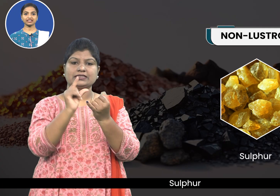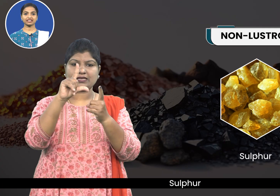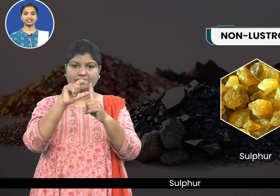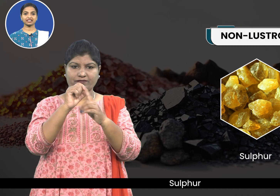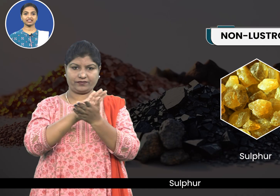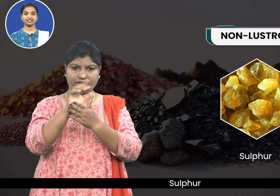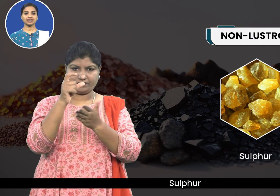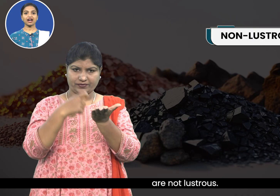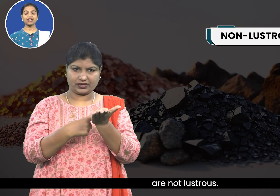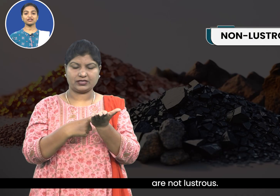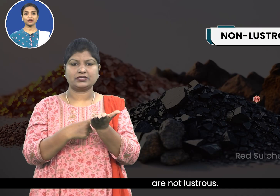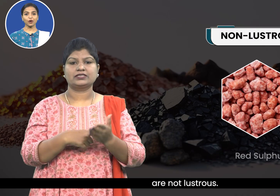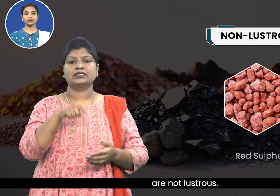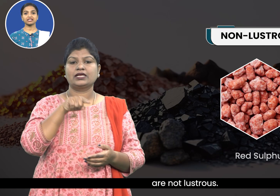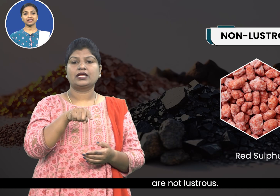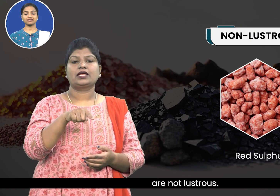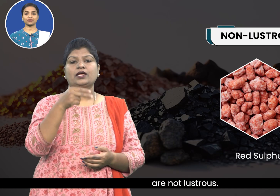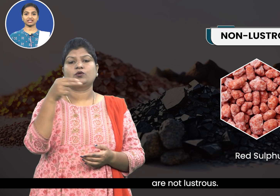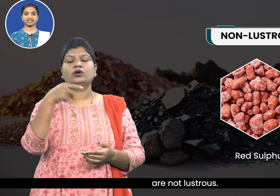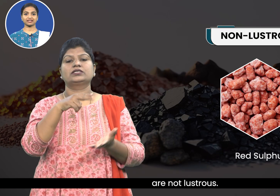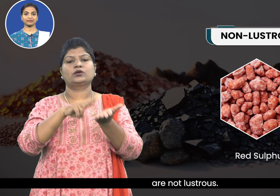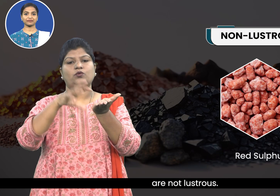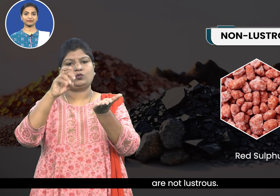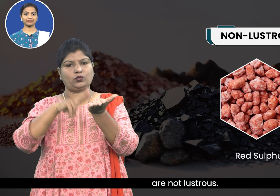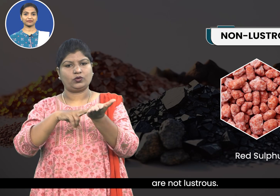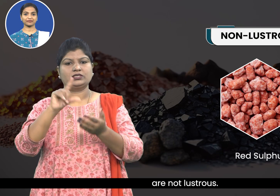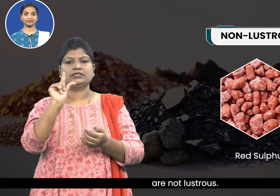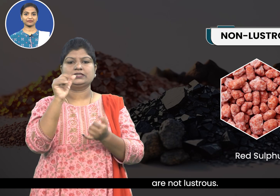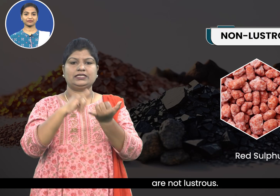sulfur are not lustrous.